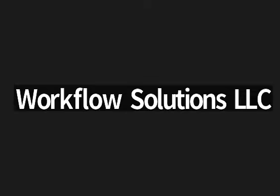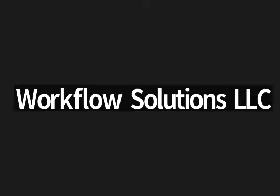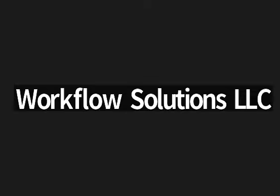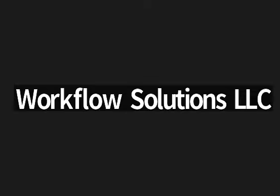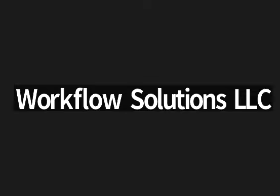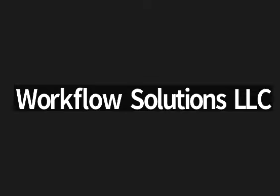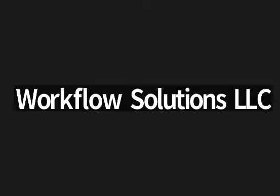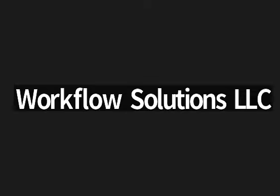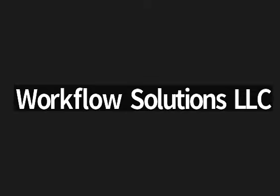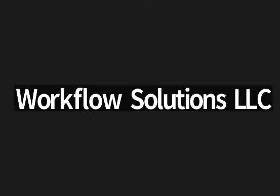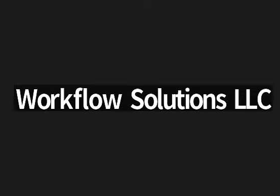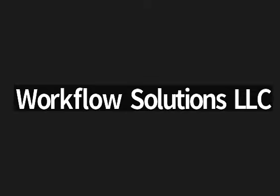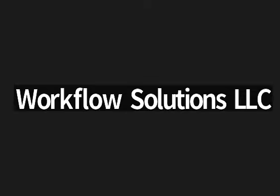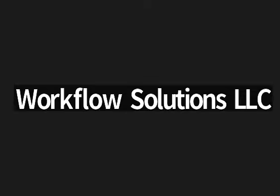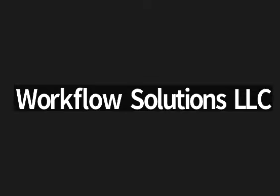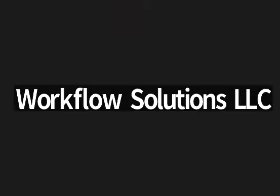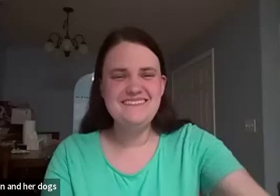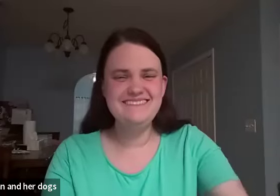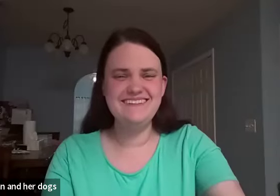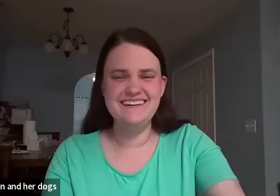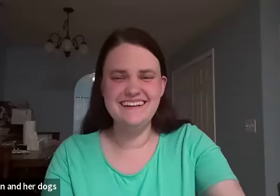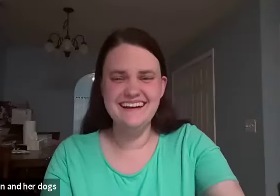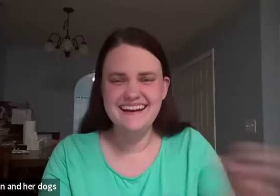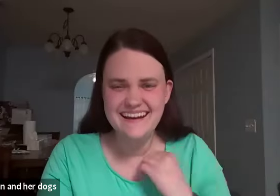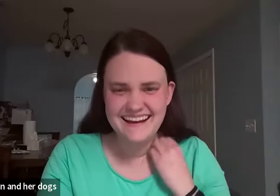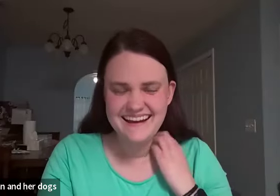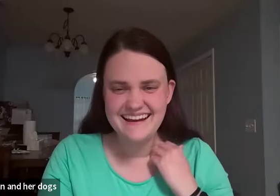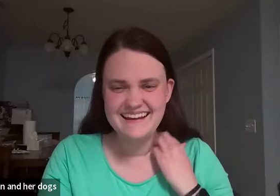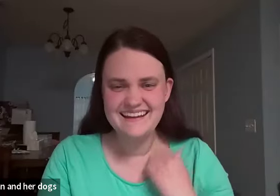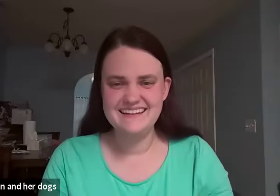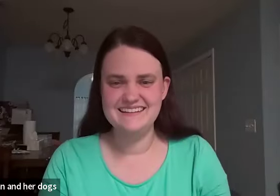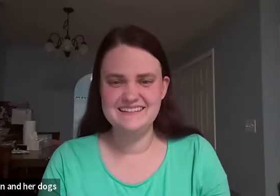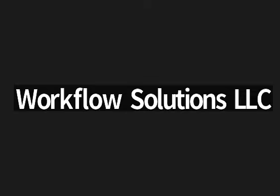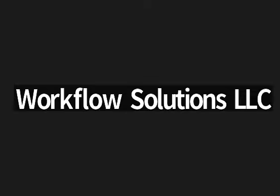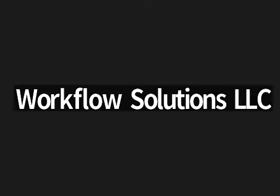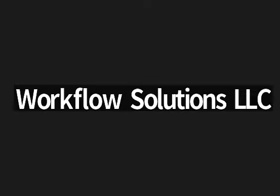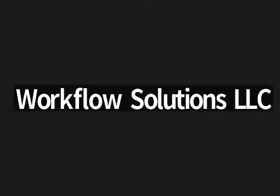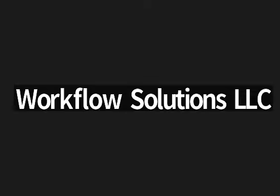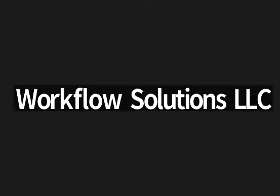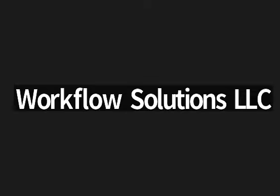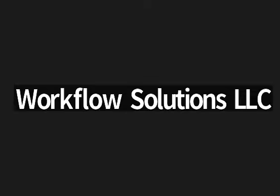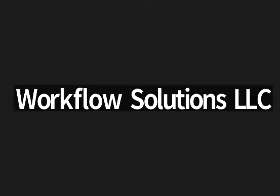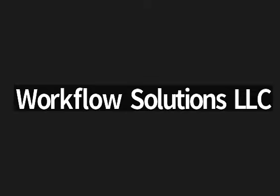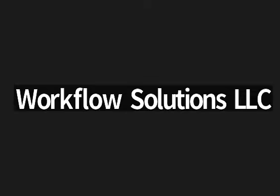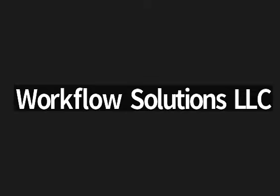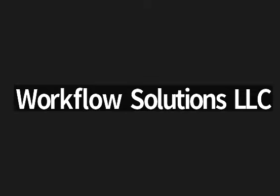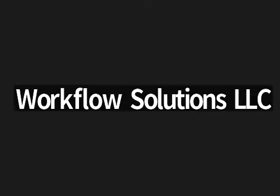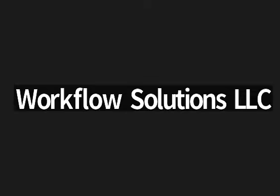third grade. Oh, And she came home for I think it was like seventh grade and then she went back to